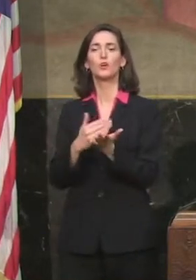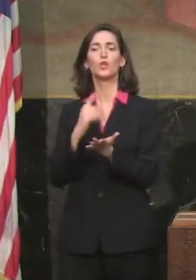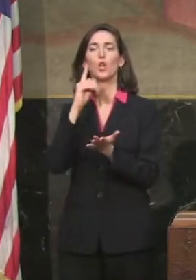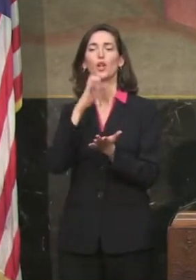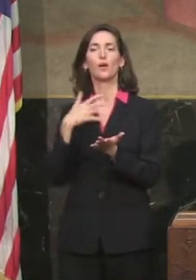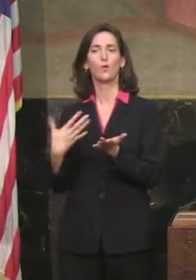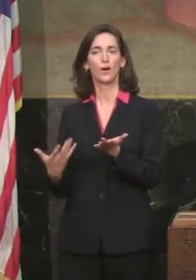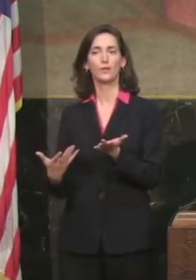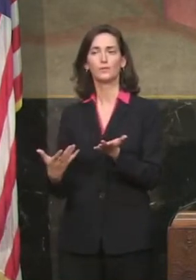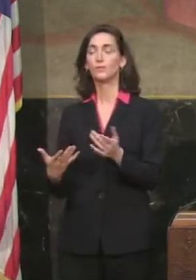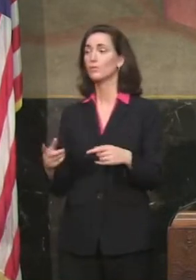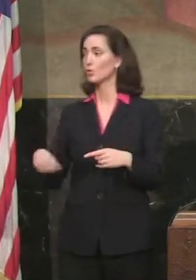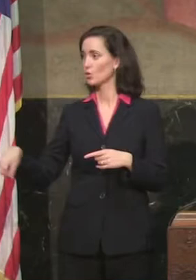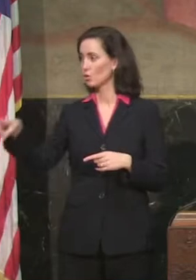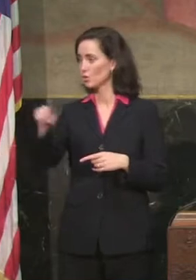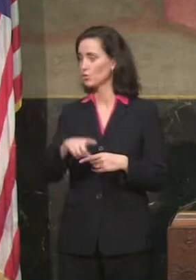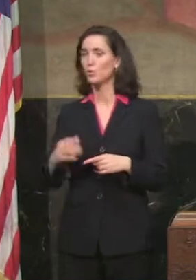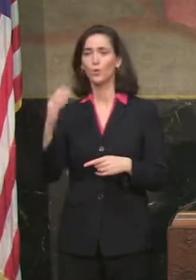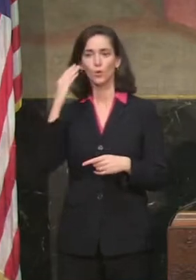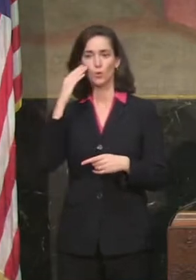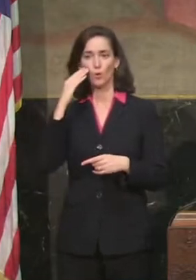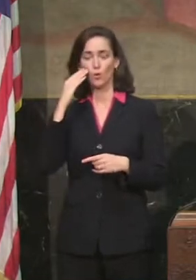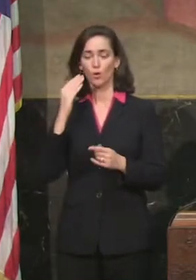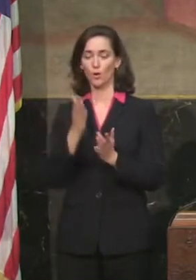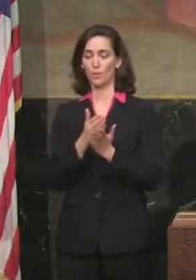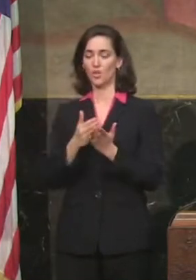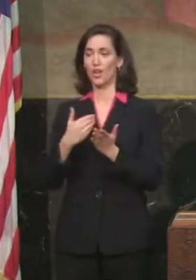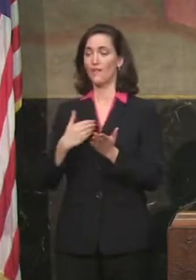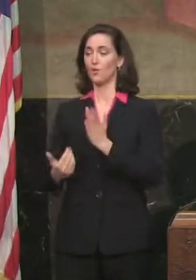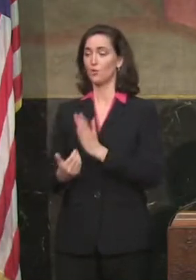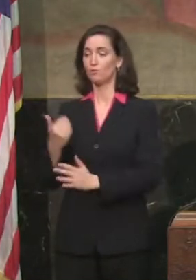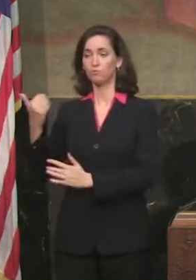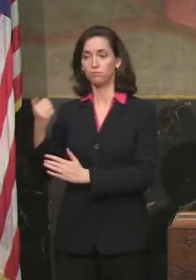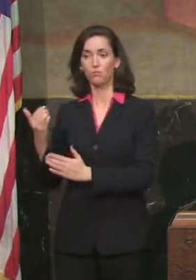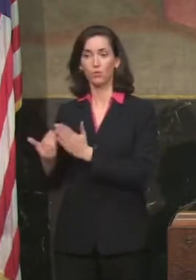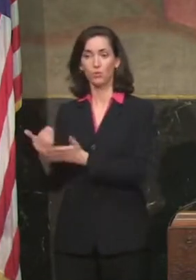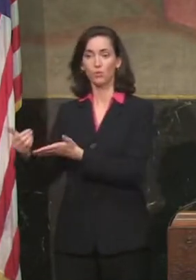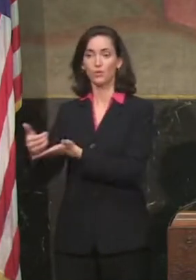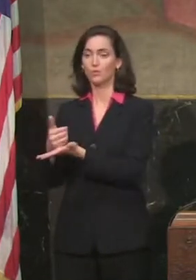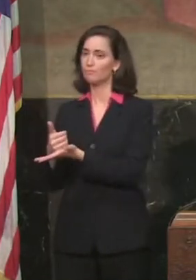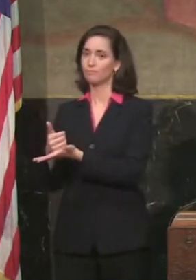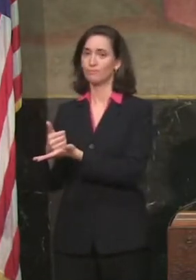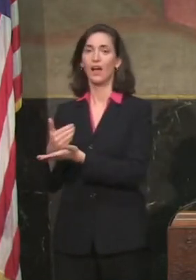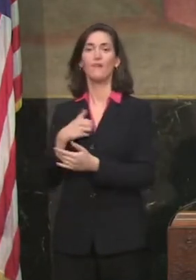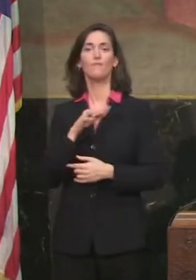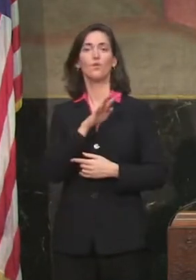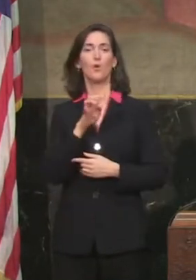You all know that it contains no new revenue, despite the fact that we had a $400 million